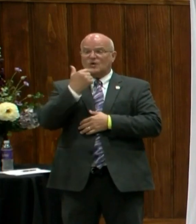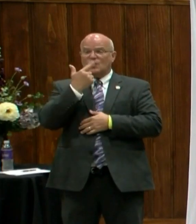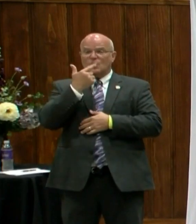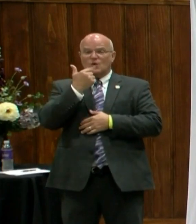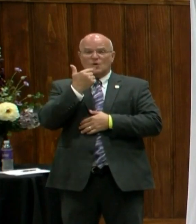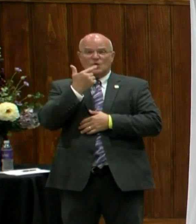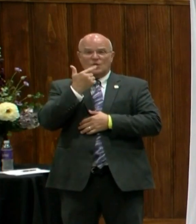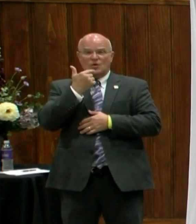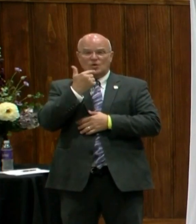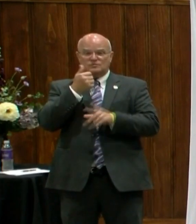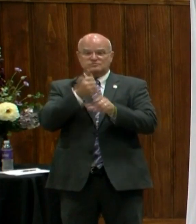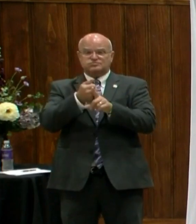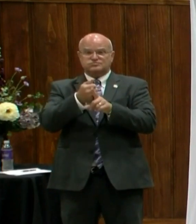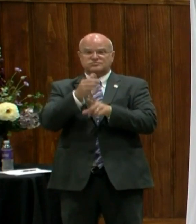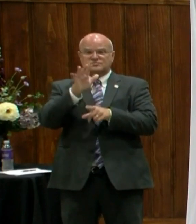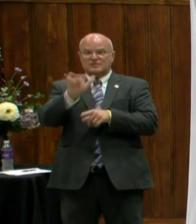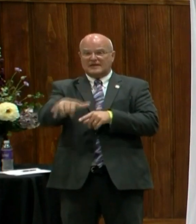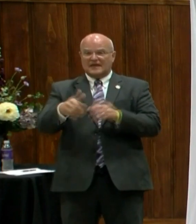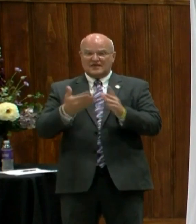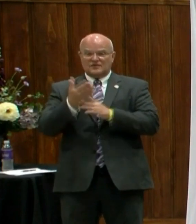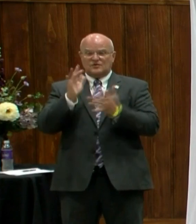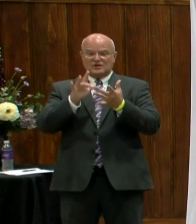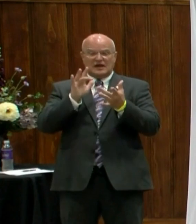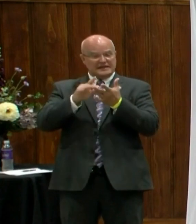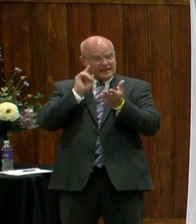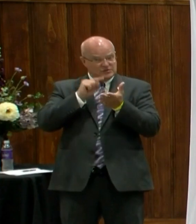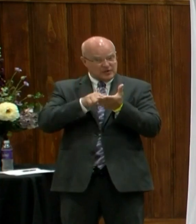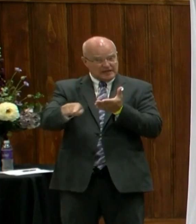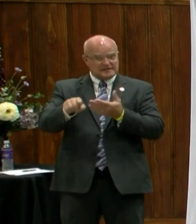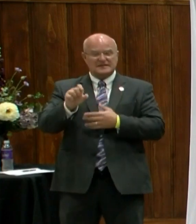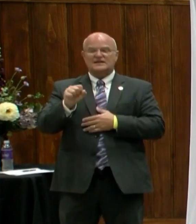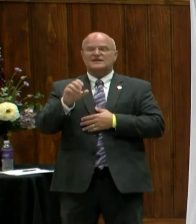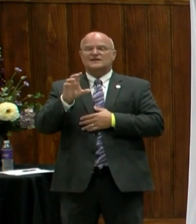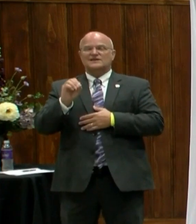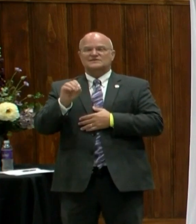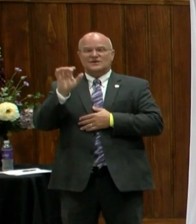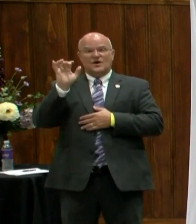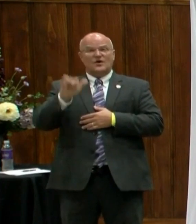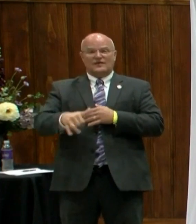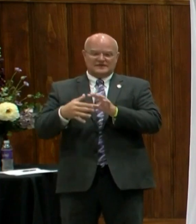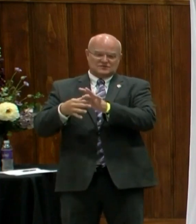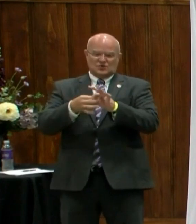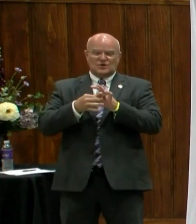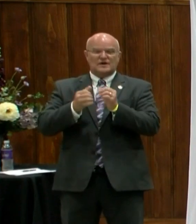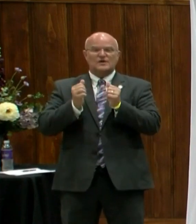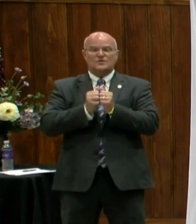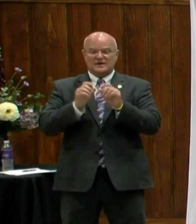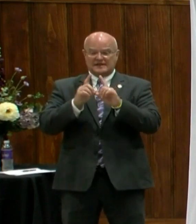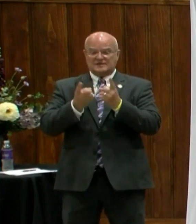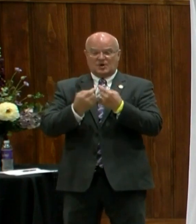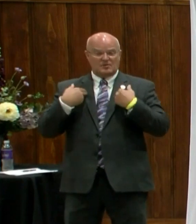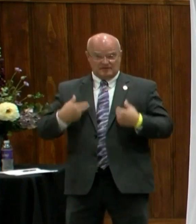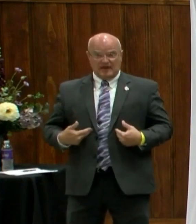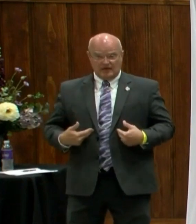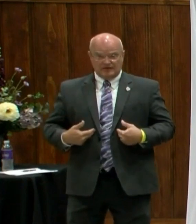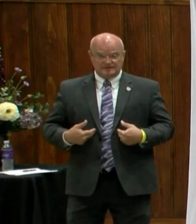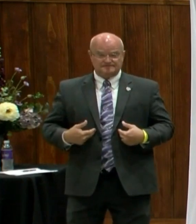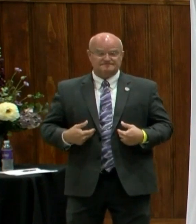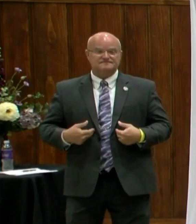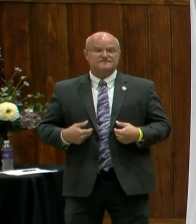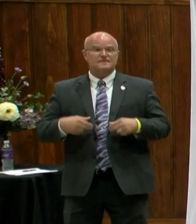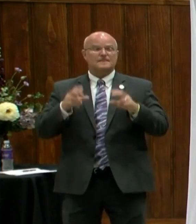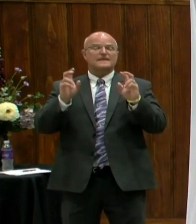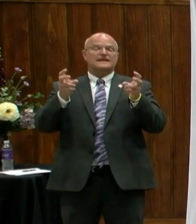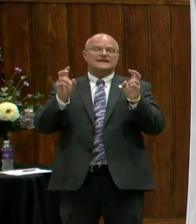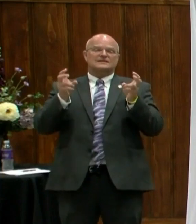has been impacted by that through contact tracing. And so that's coordinated with the Department of Health.